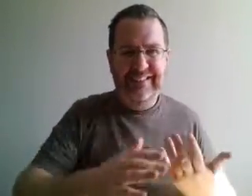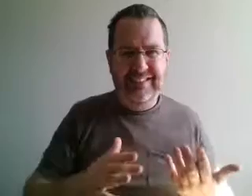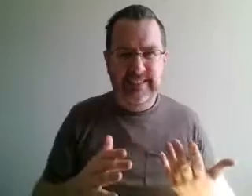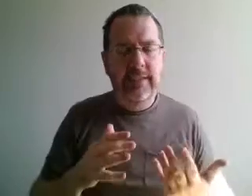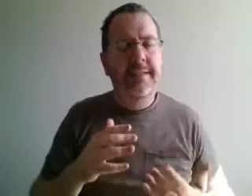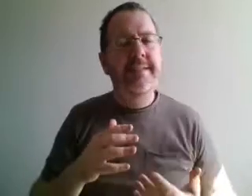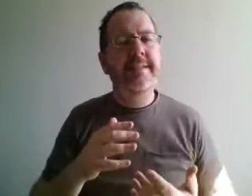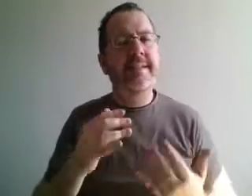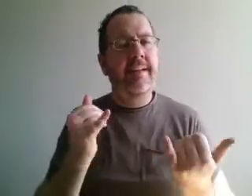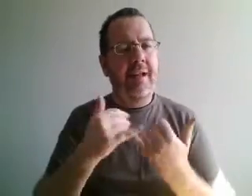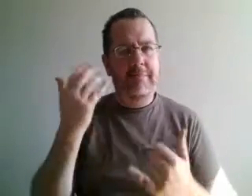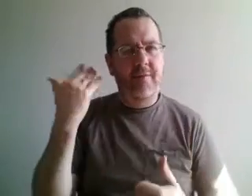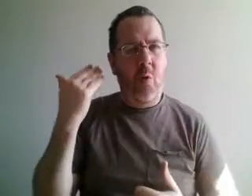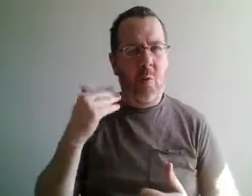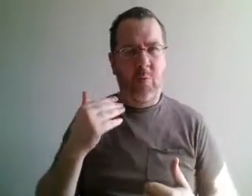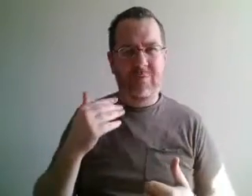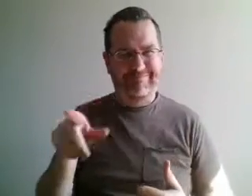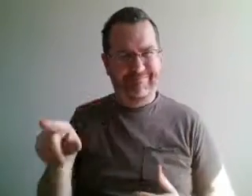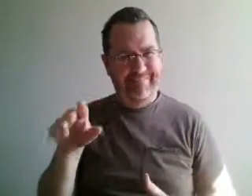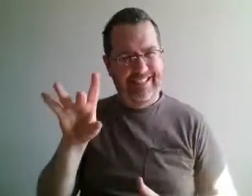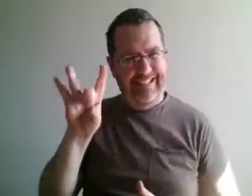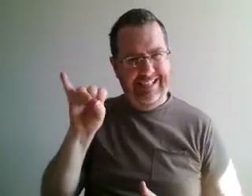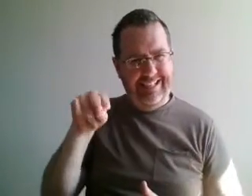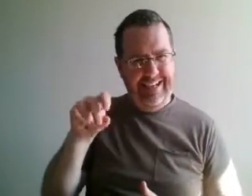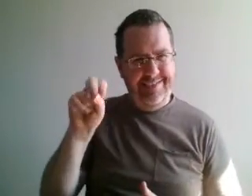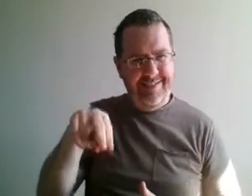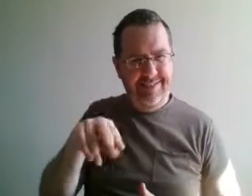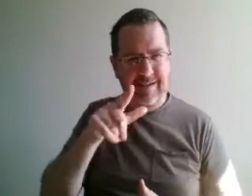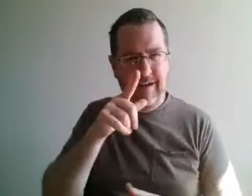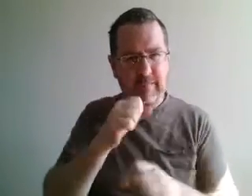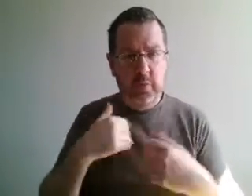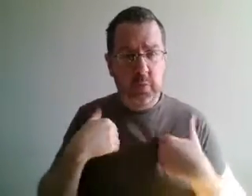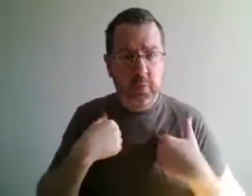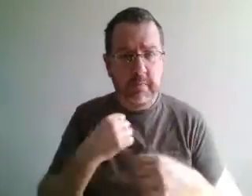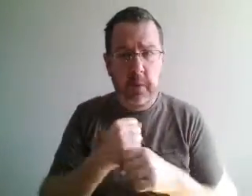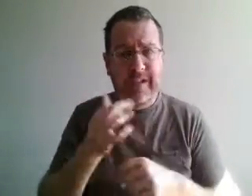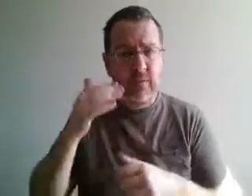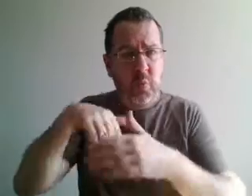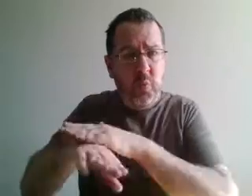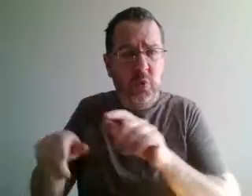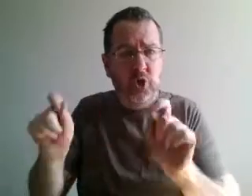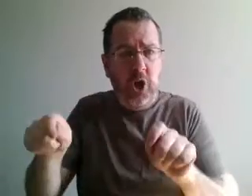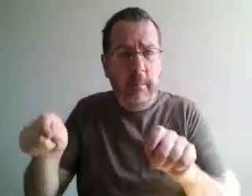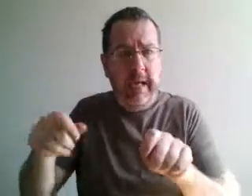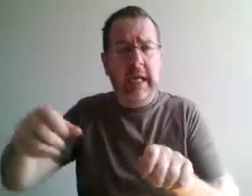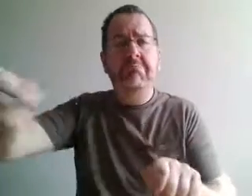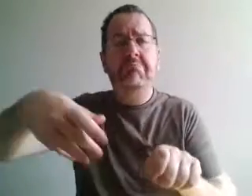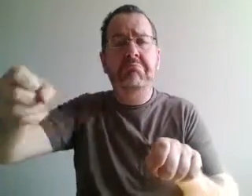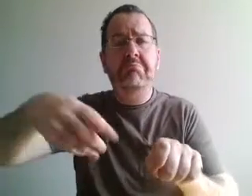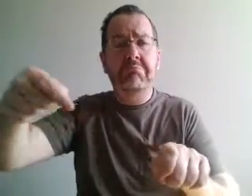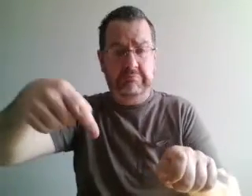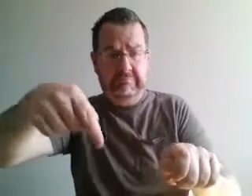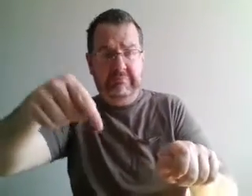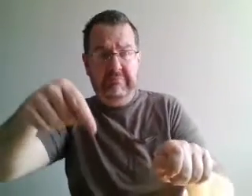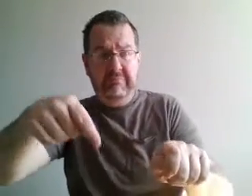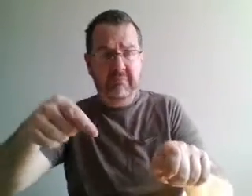getting virus from the shopping and out running and everything like that. When you think about it, if we keep 2